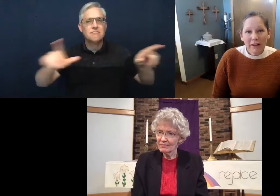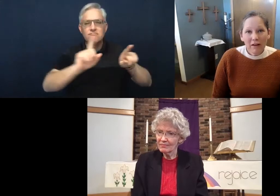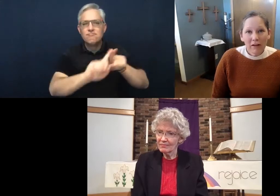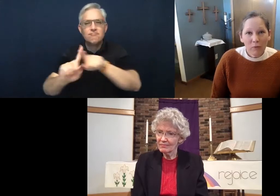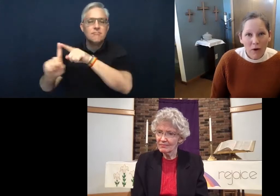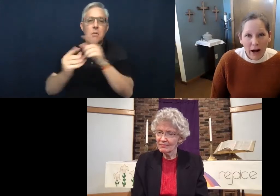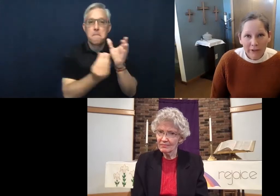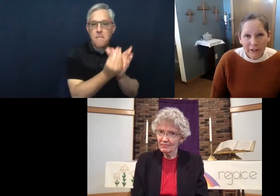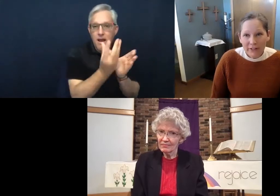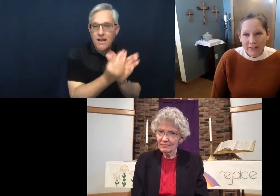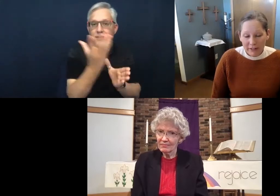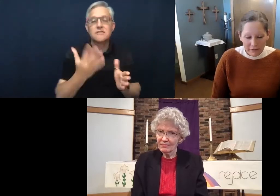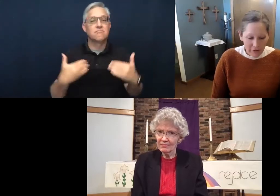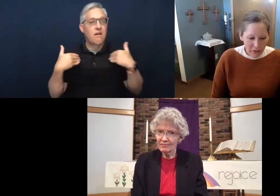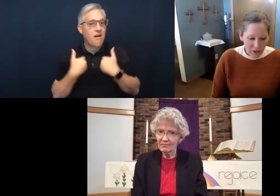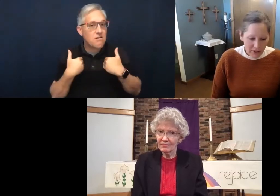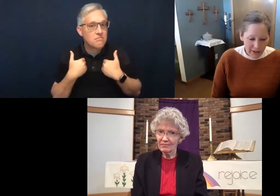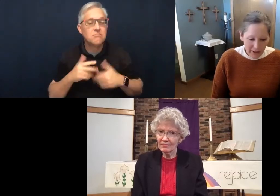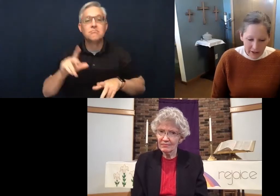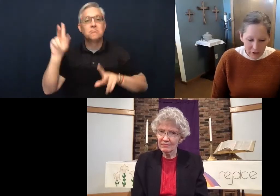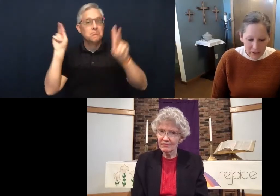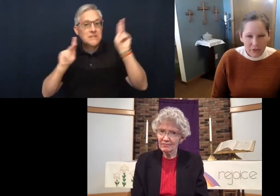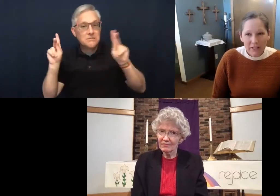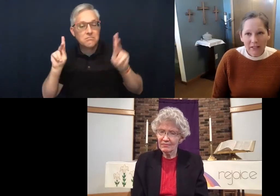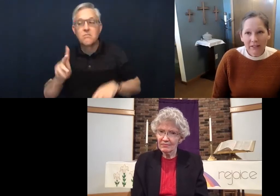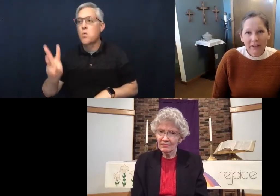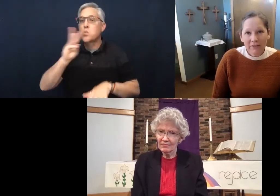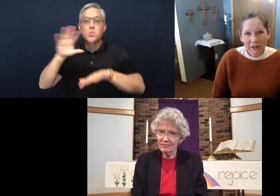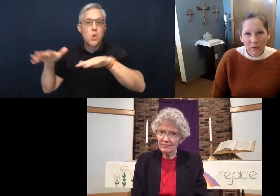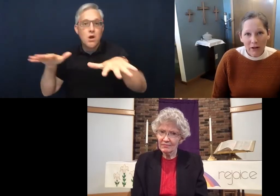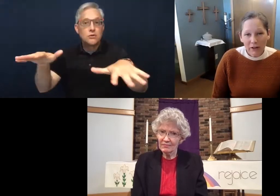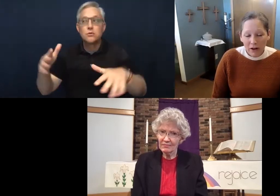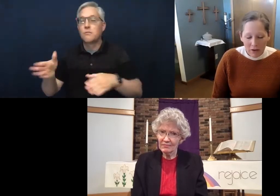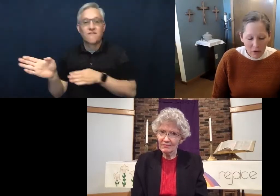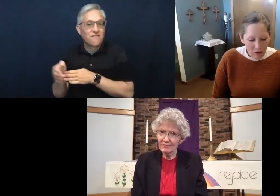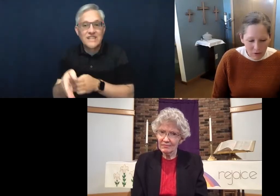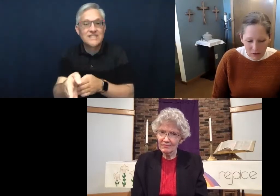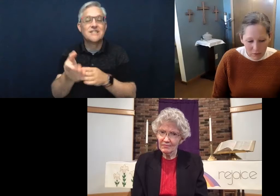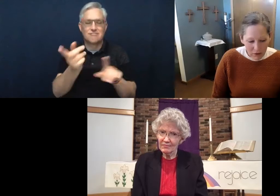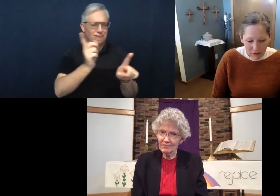our waters, the fish and creatures that live in the water, the whole world.